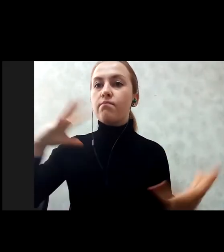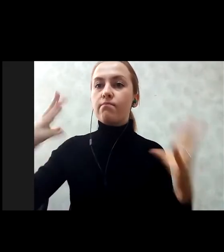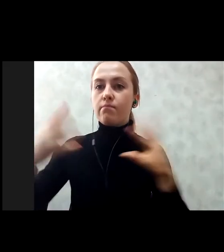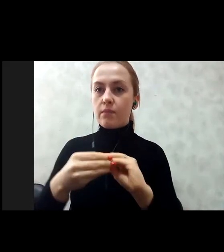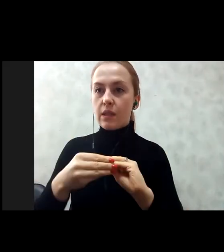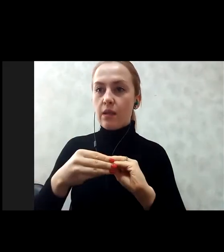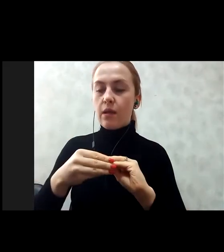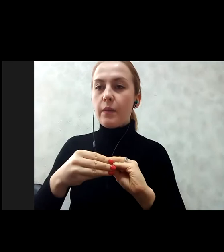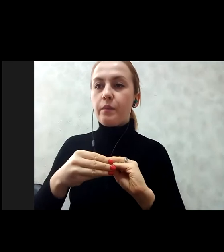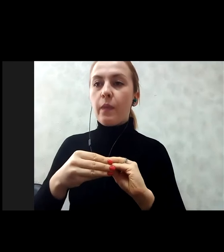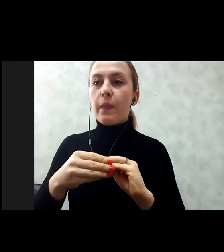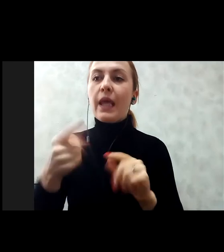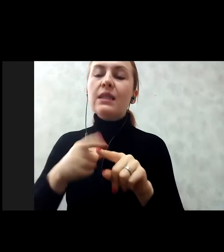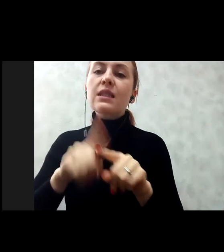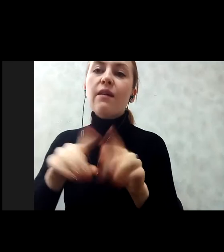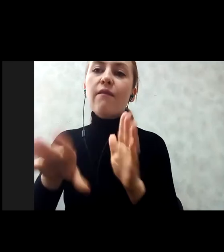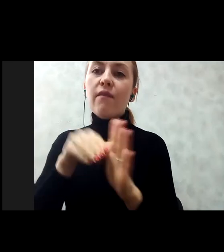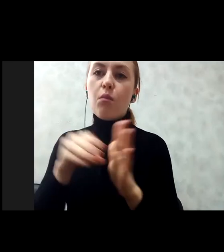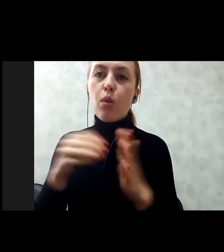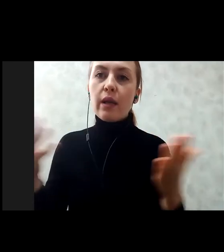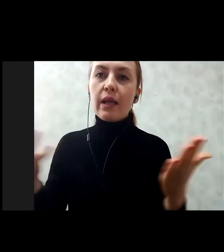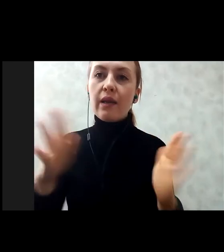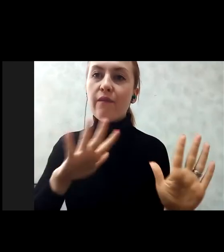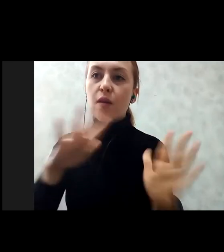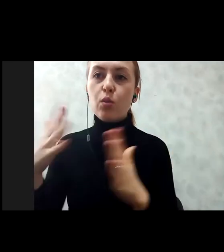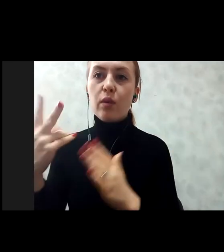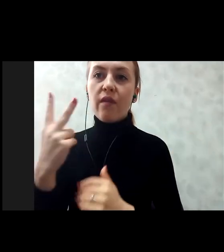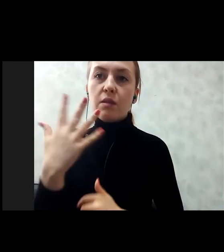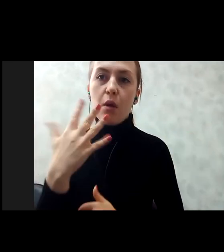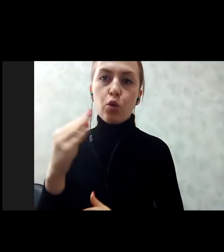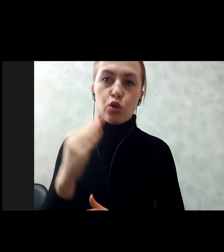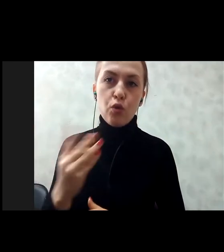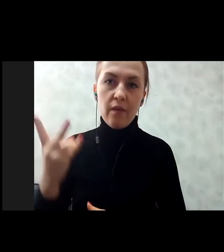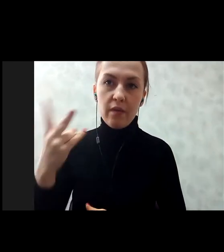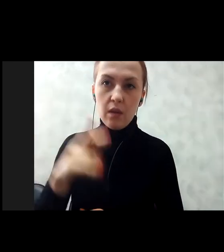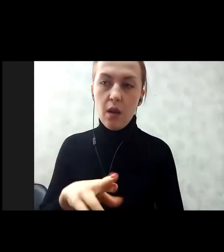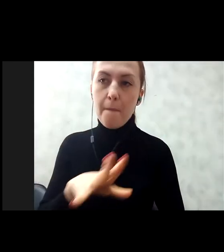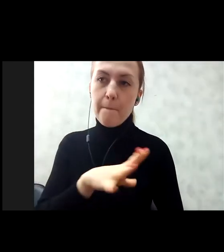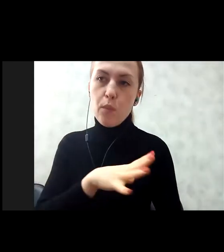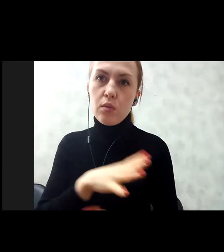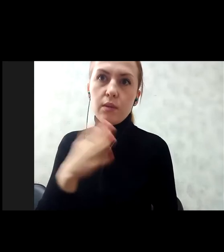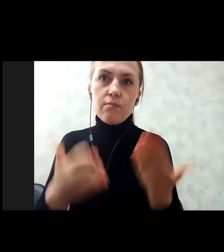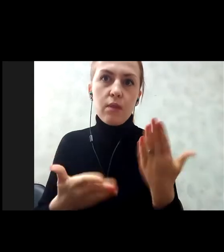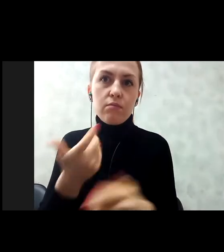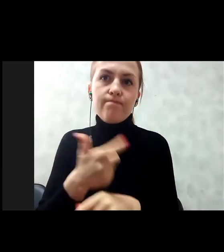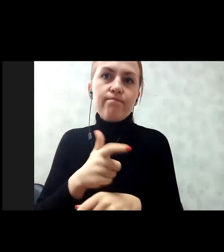to summarize lessons learned from local elections of 2020. Those elections